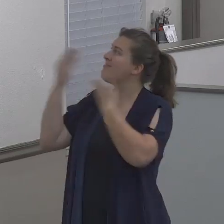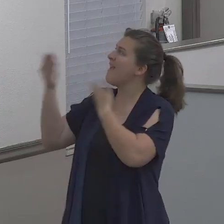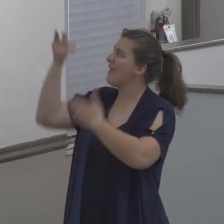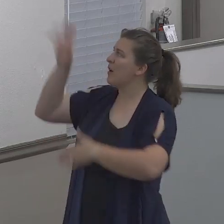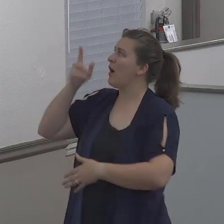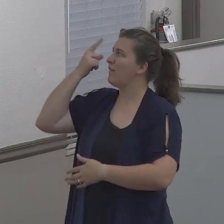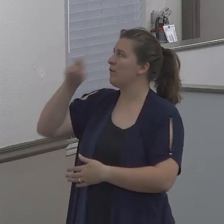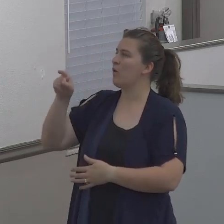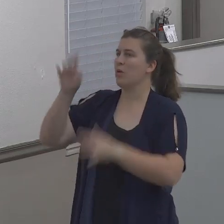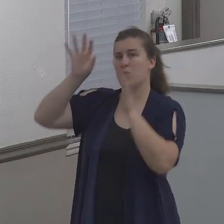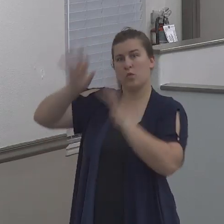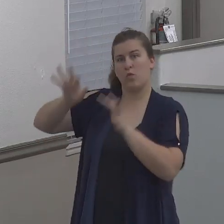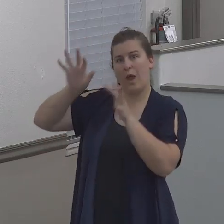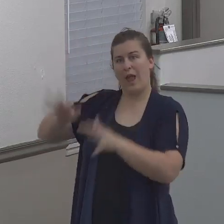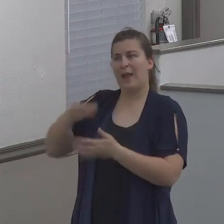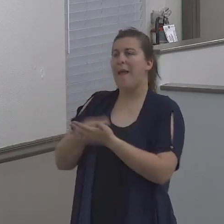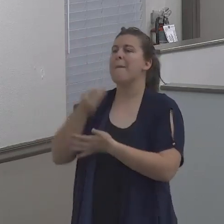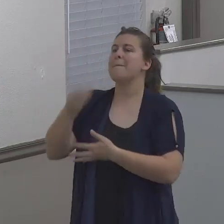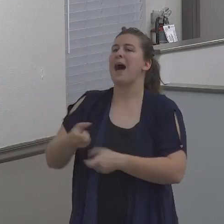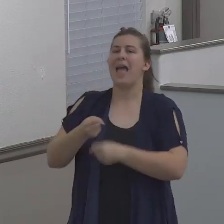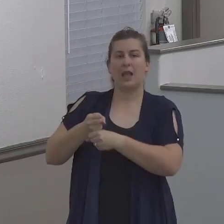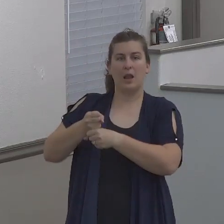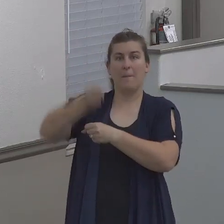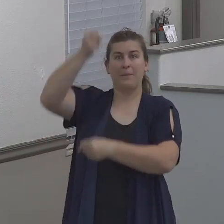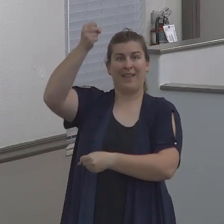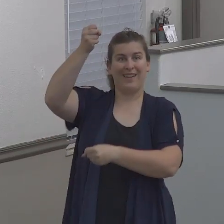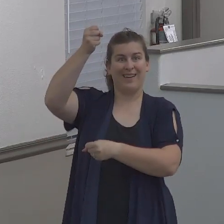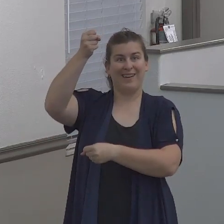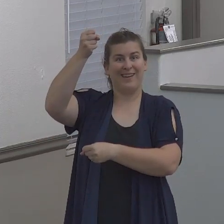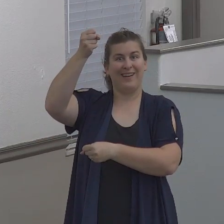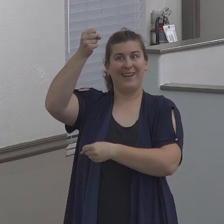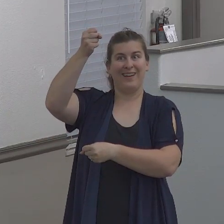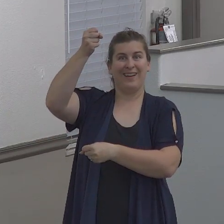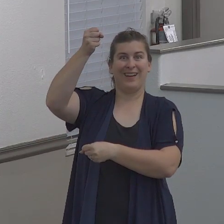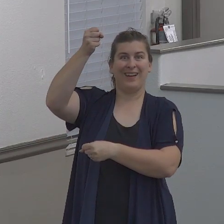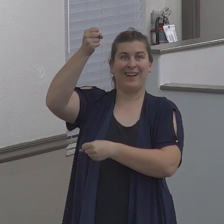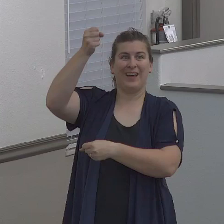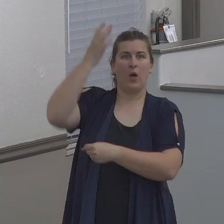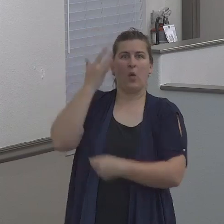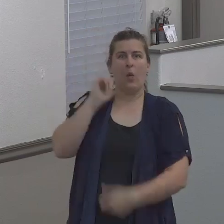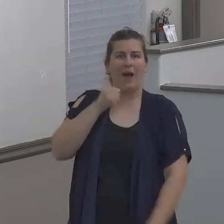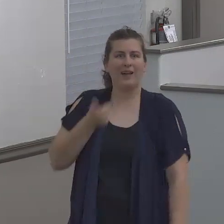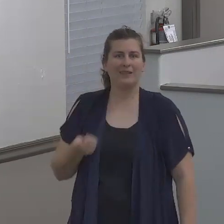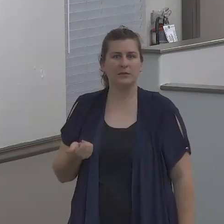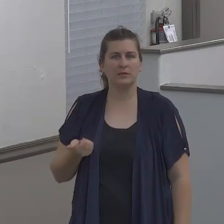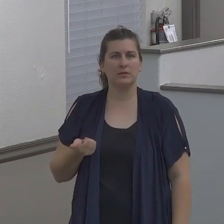that. We can thank God for the rain and buy an umbrella.